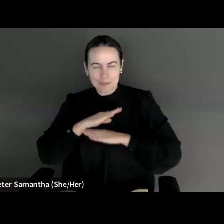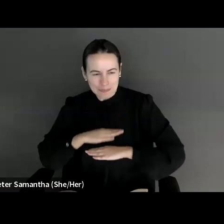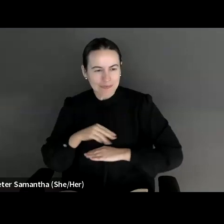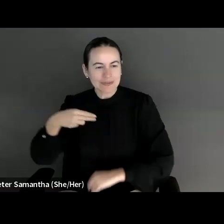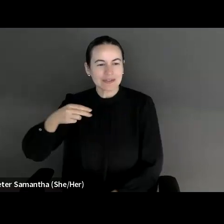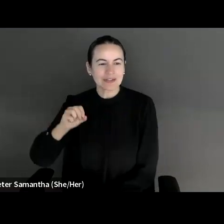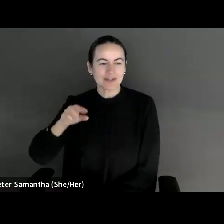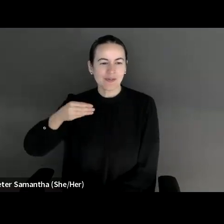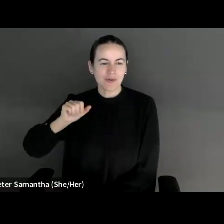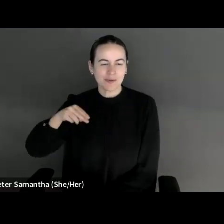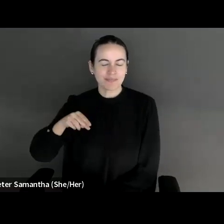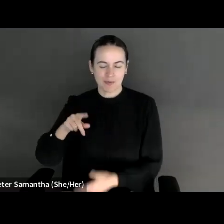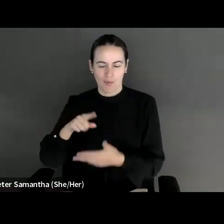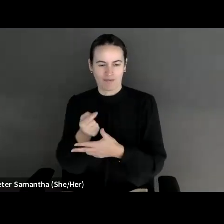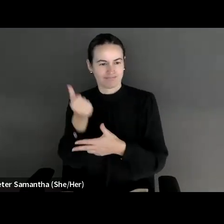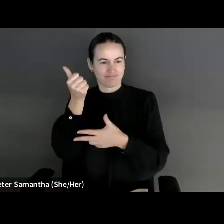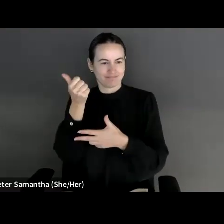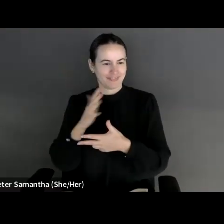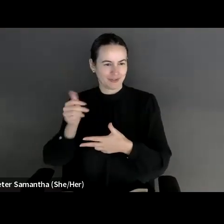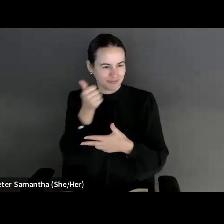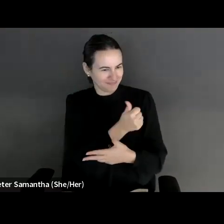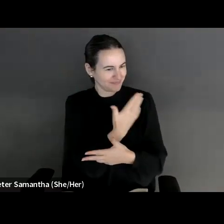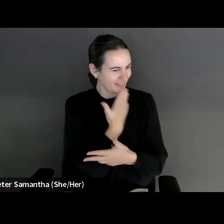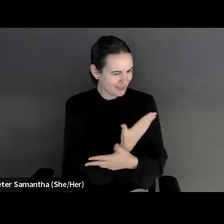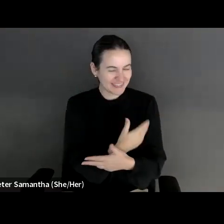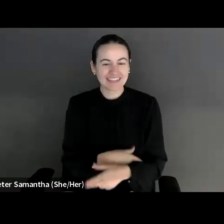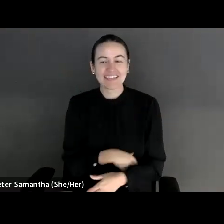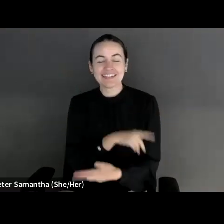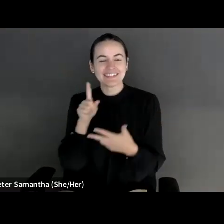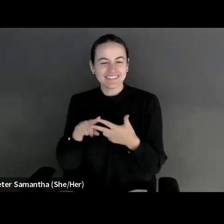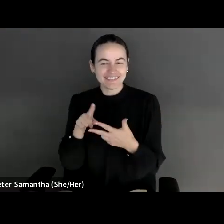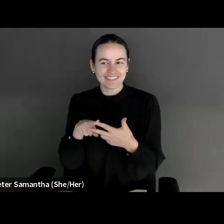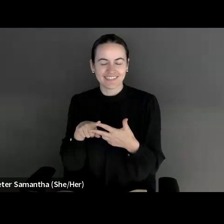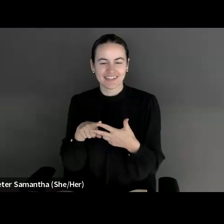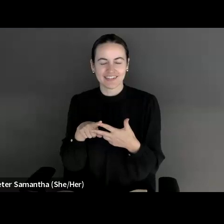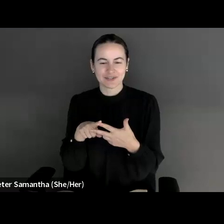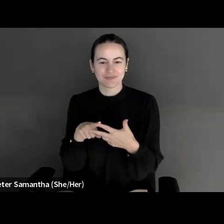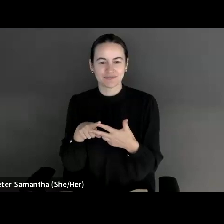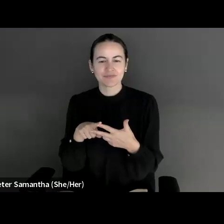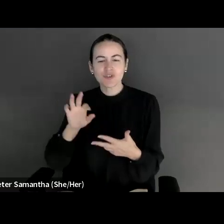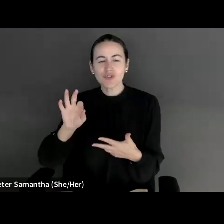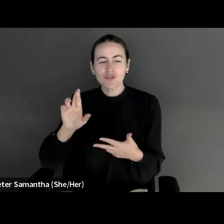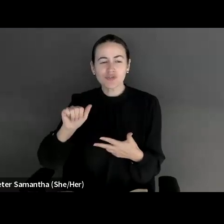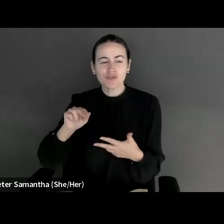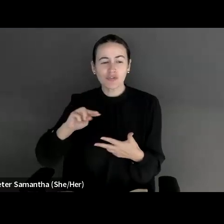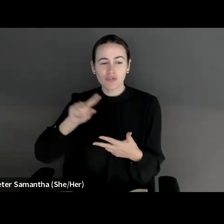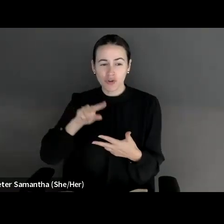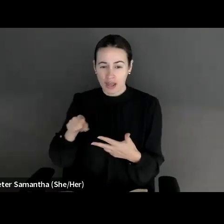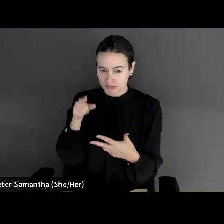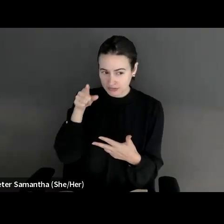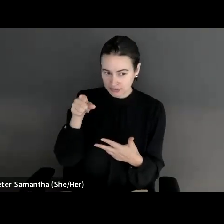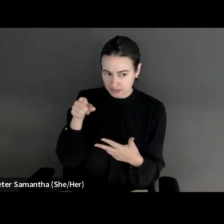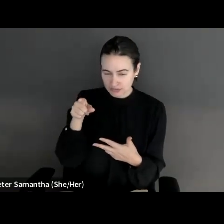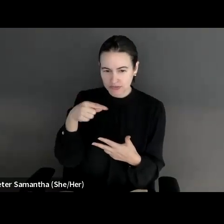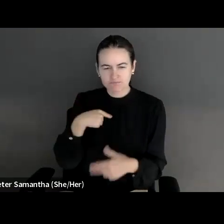thank you for that. That was about dimensionality. My second question is to Franz. I'm curious whether you